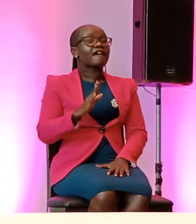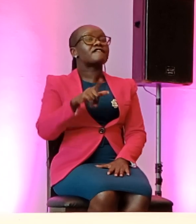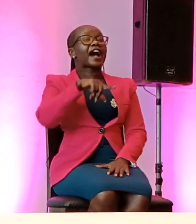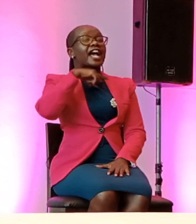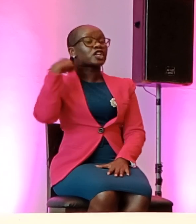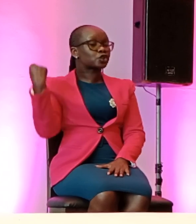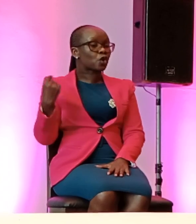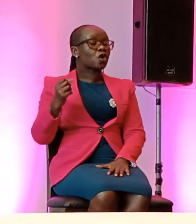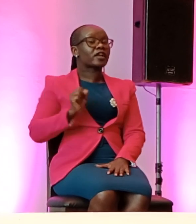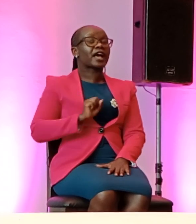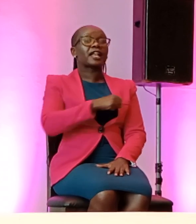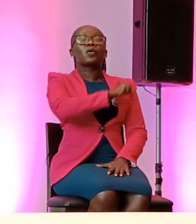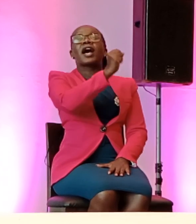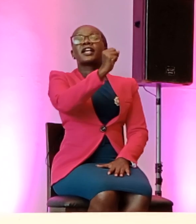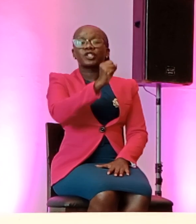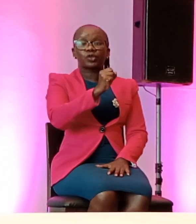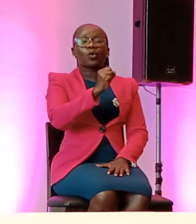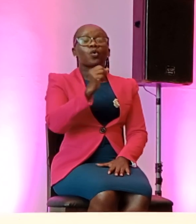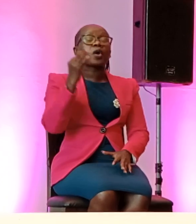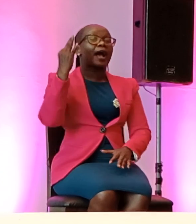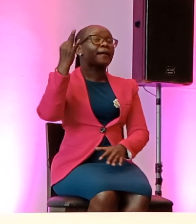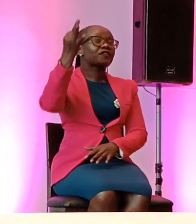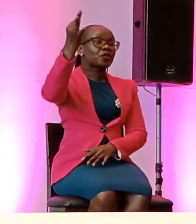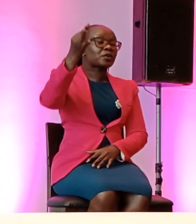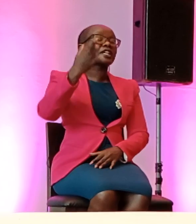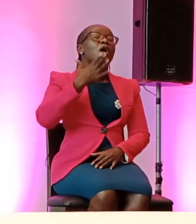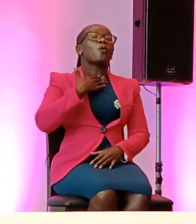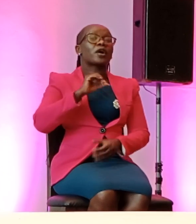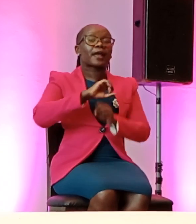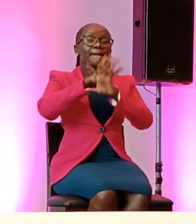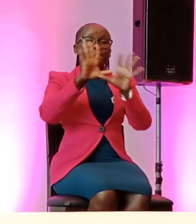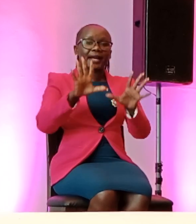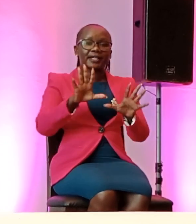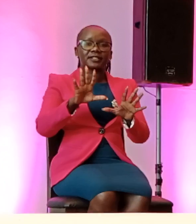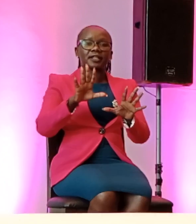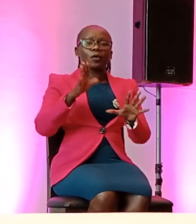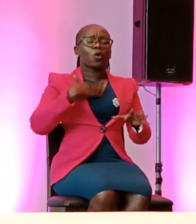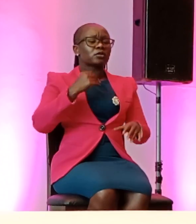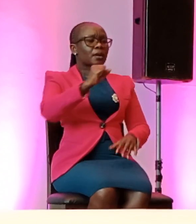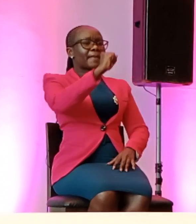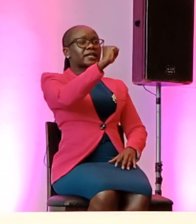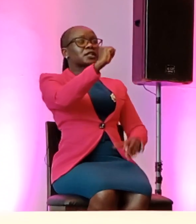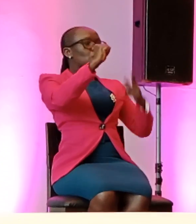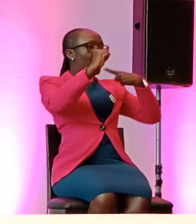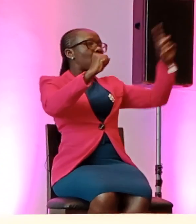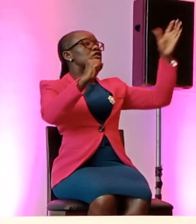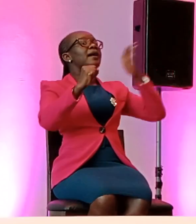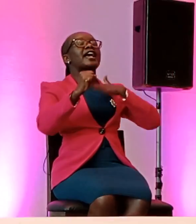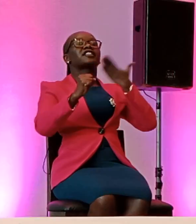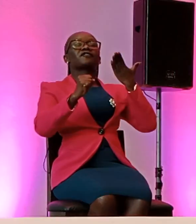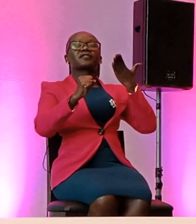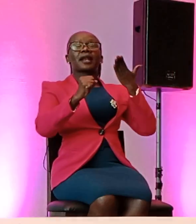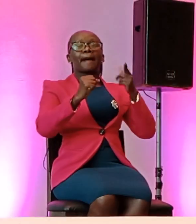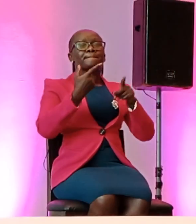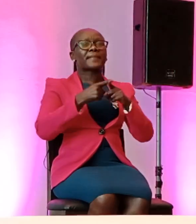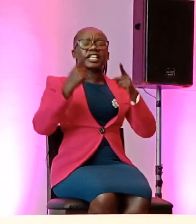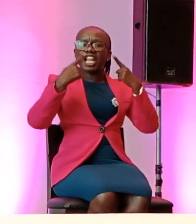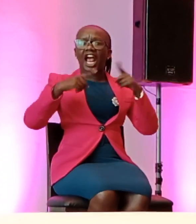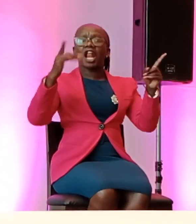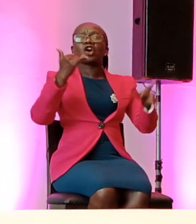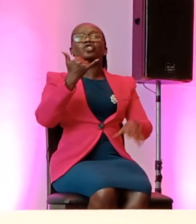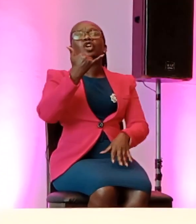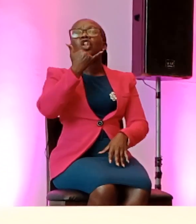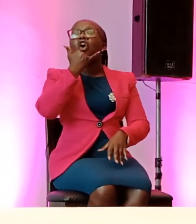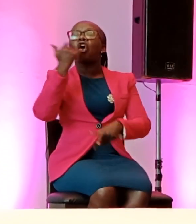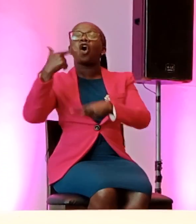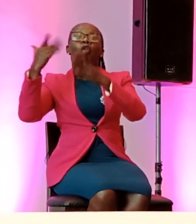soul that is determined to make it. I almost took the mic to announce myself, but they announced a wrong